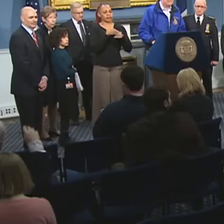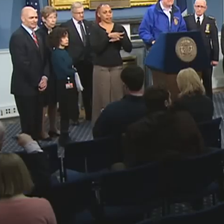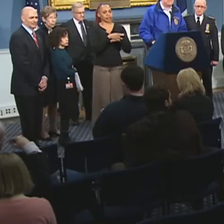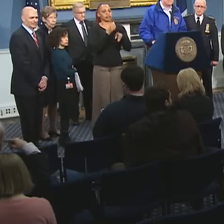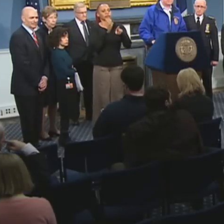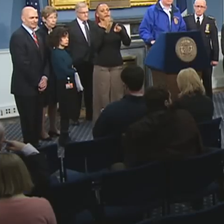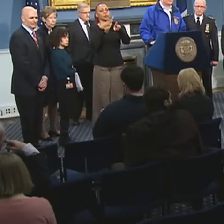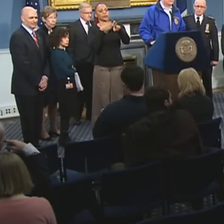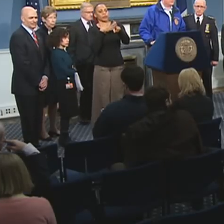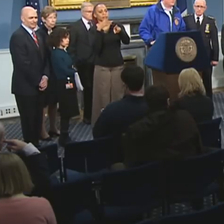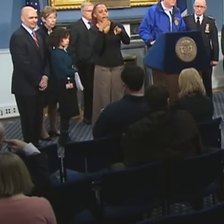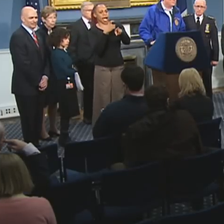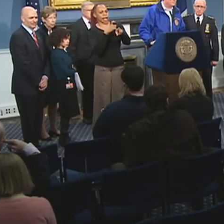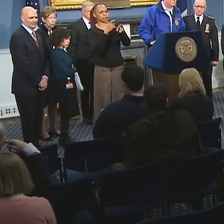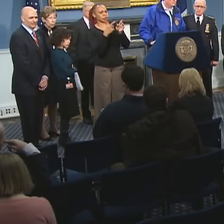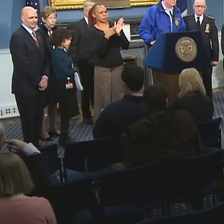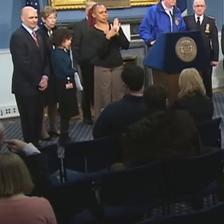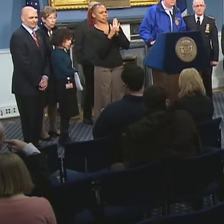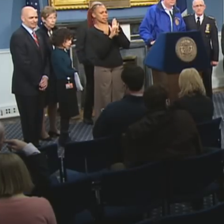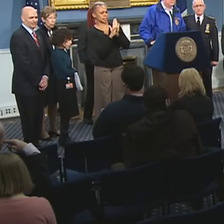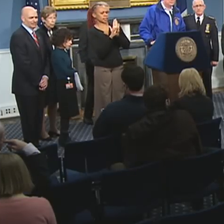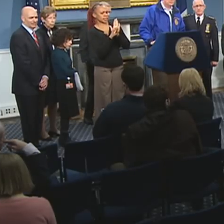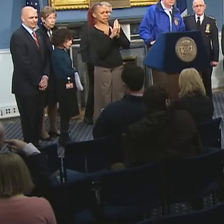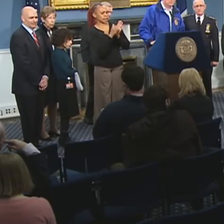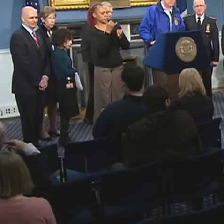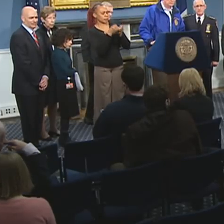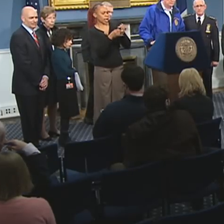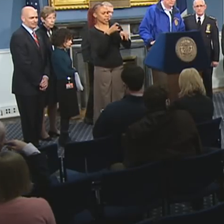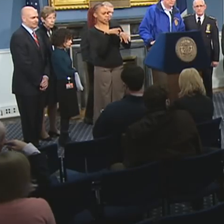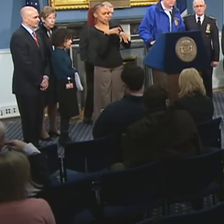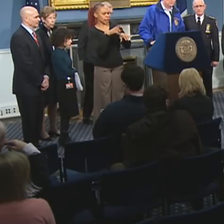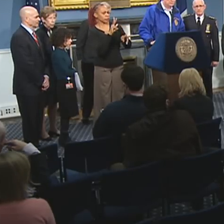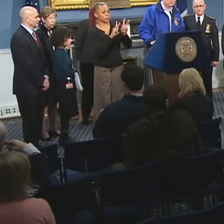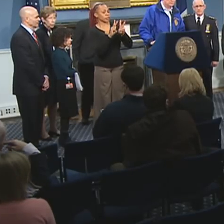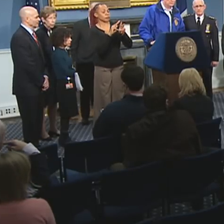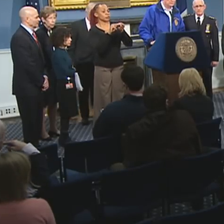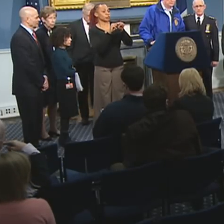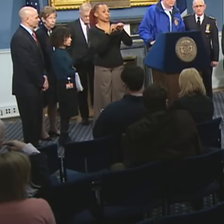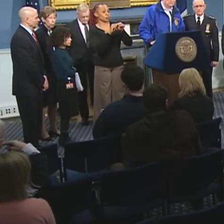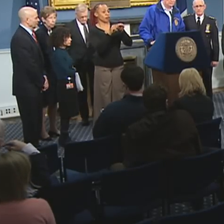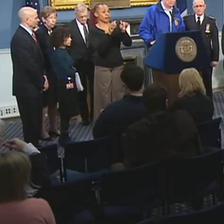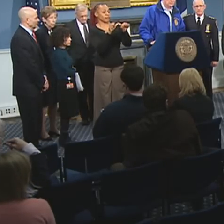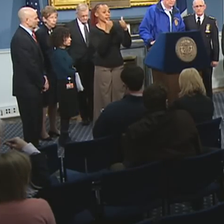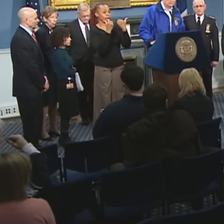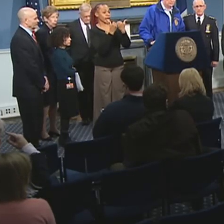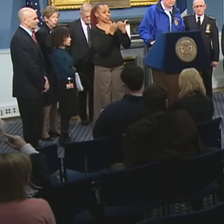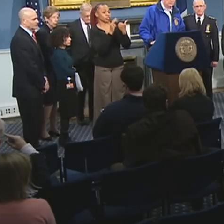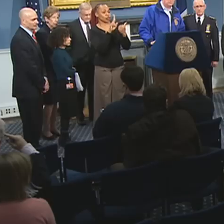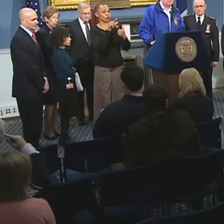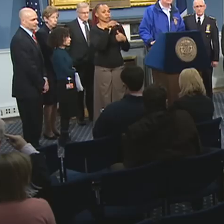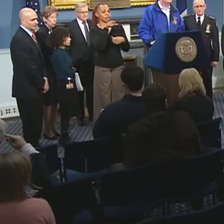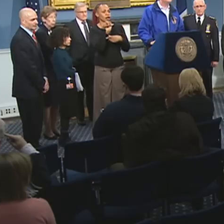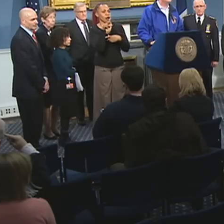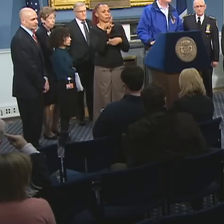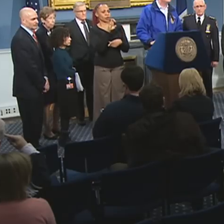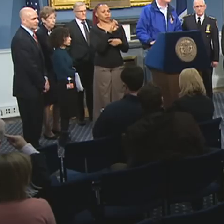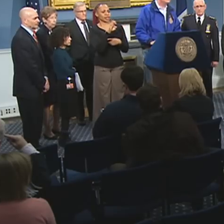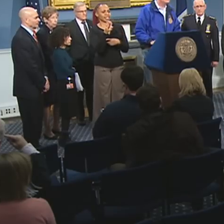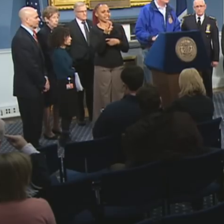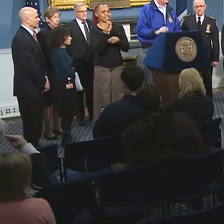There was some indication last time that the placement of traffic agents being taken out of the Upper East Side may have had something to